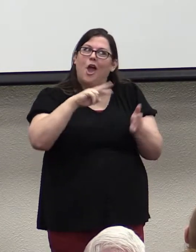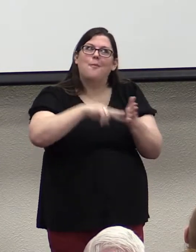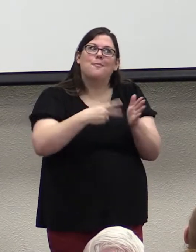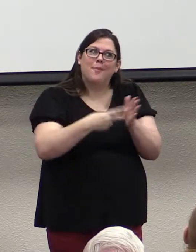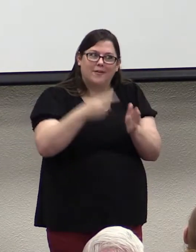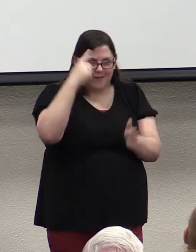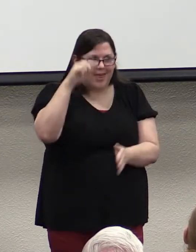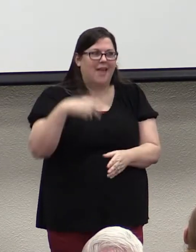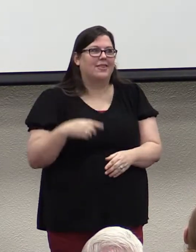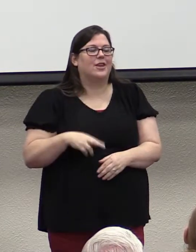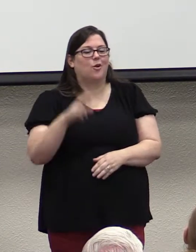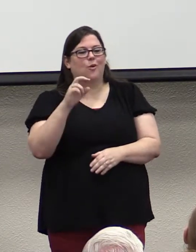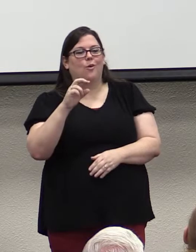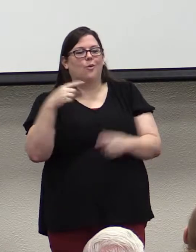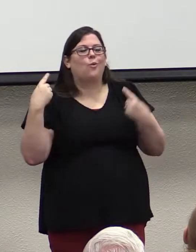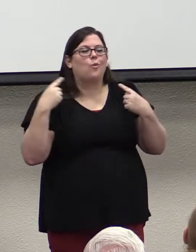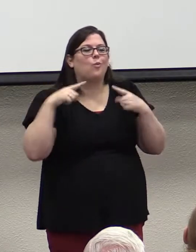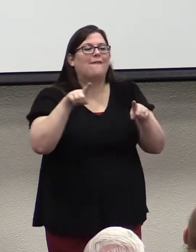reference books.